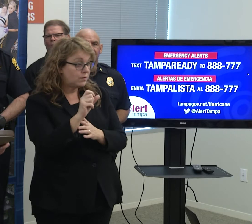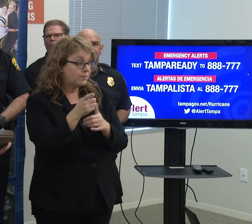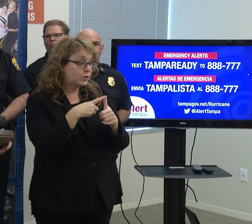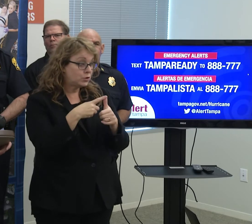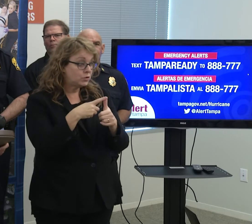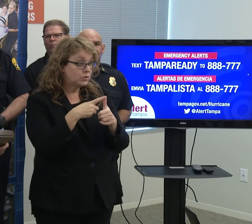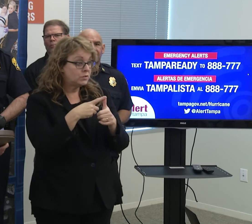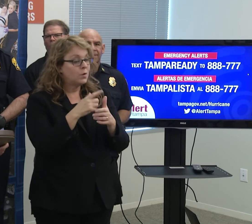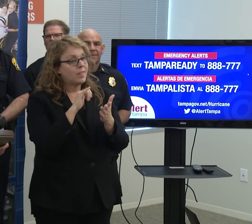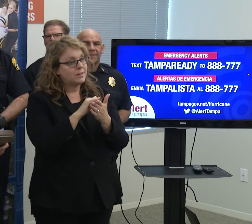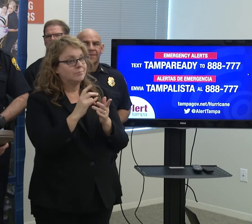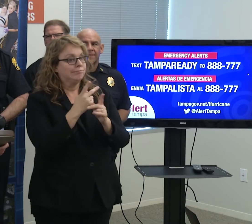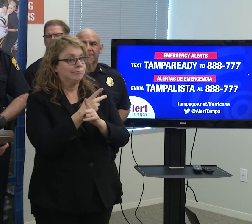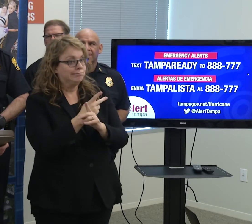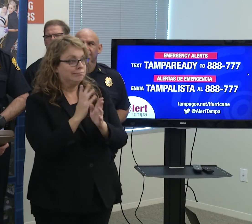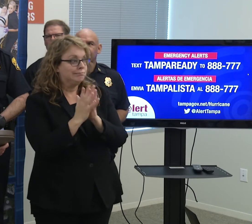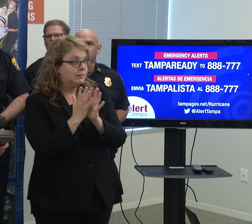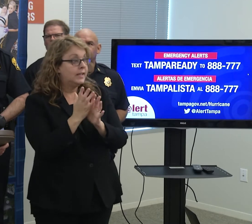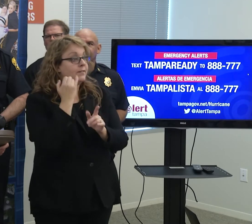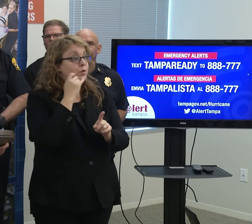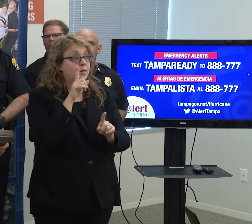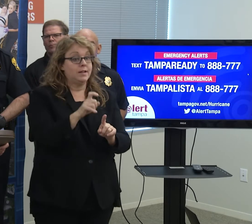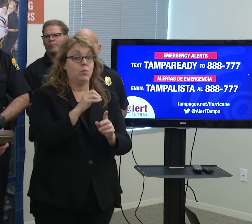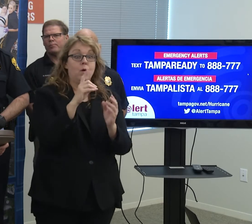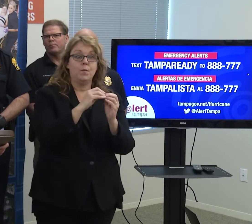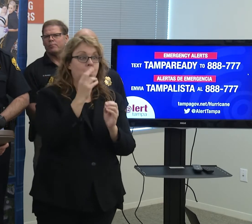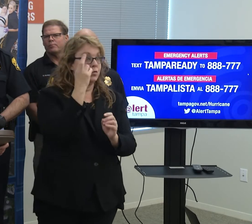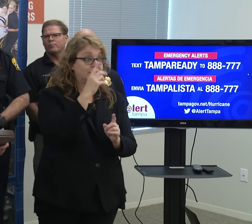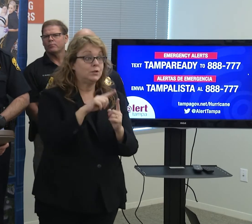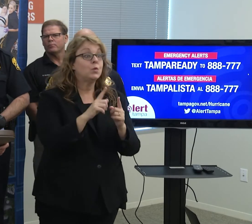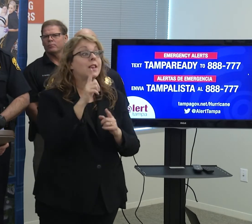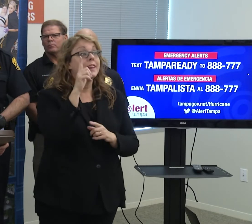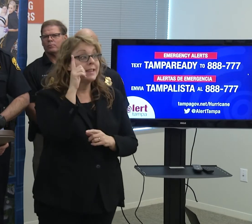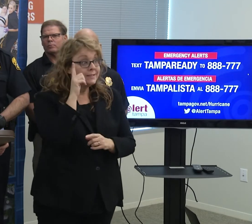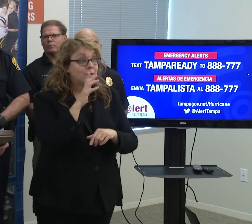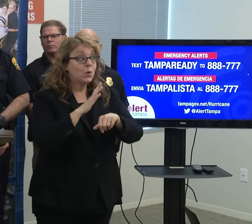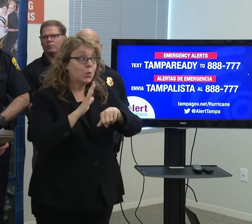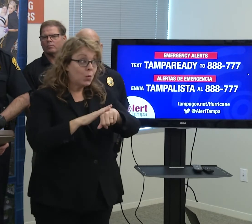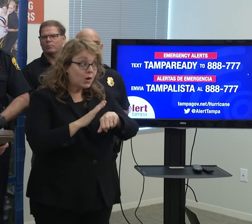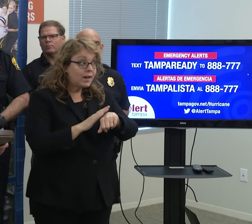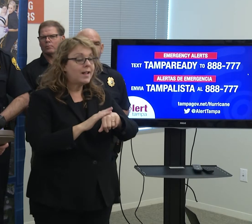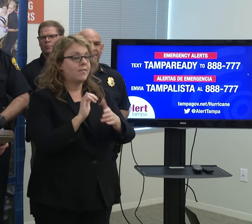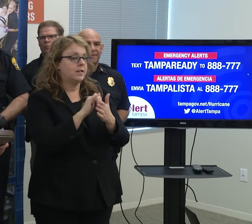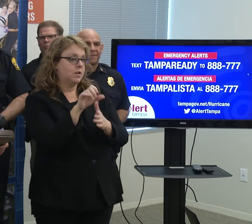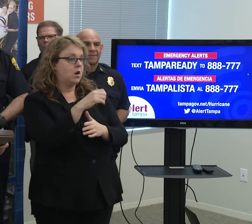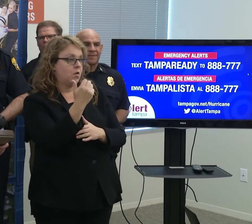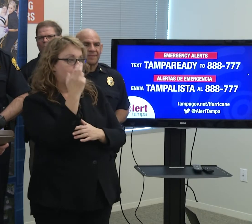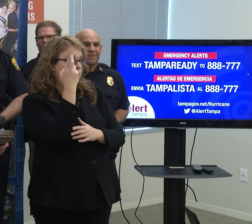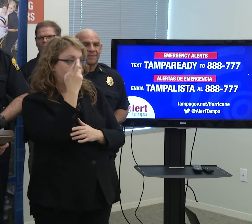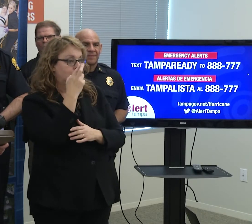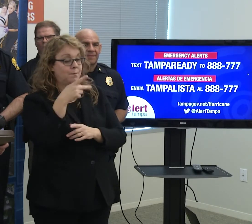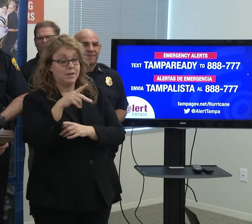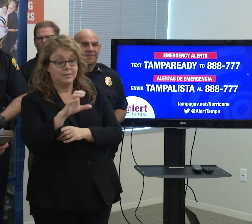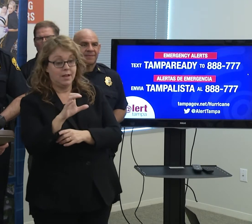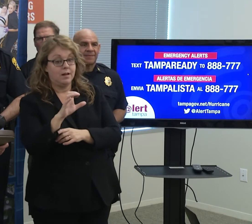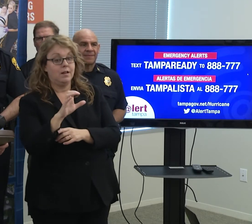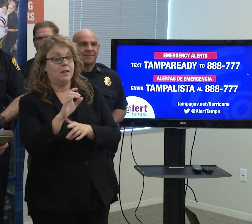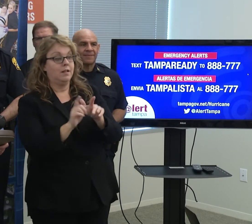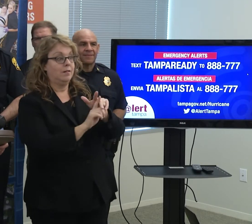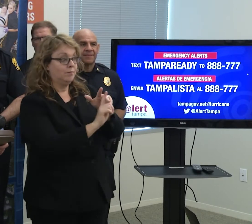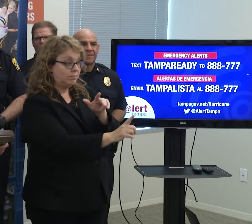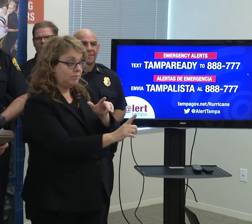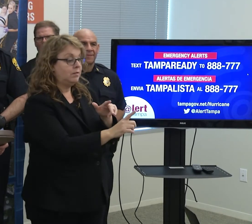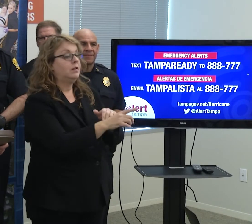first. And once again, if you needed one more reason to heed those warnings, that's a great reason there, because we have to get